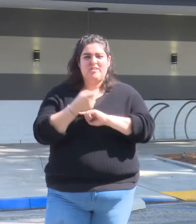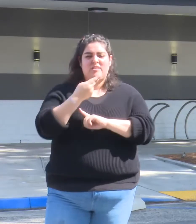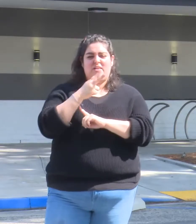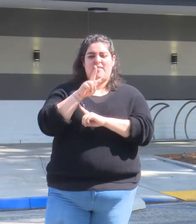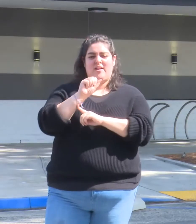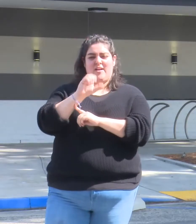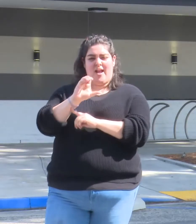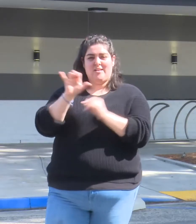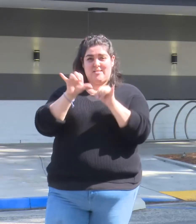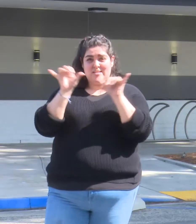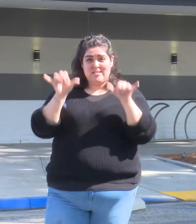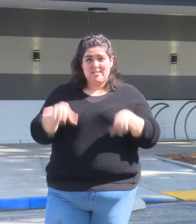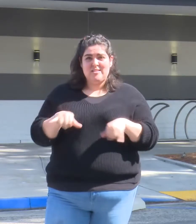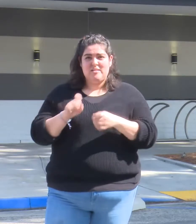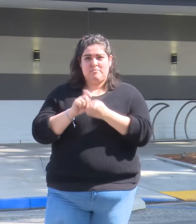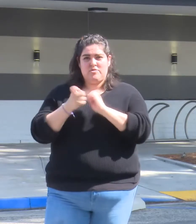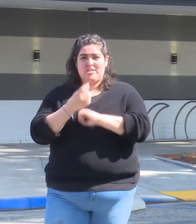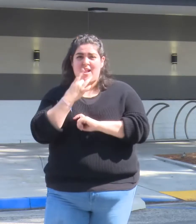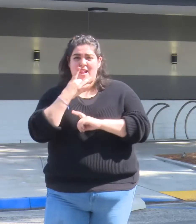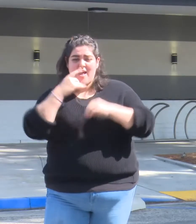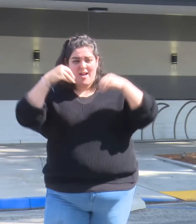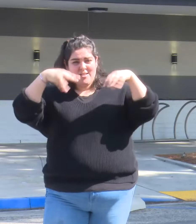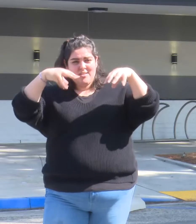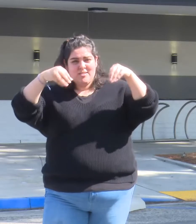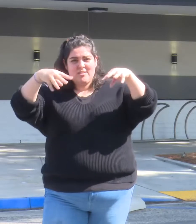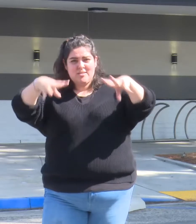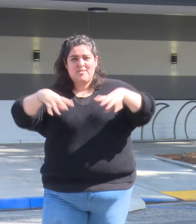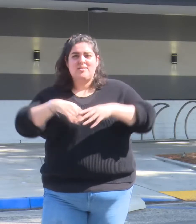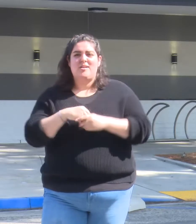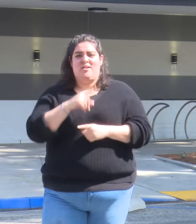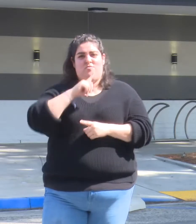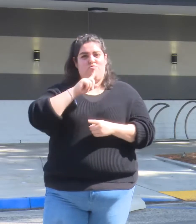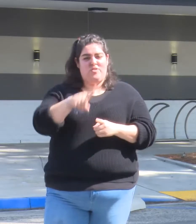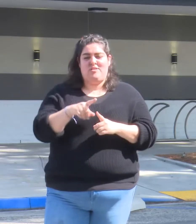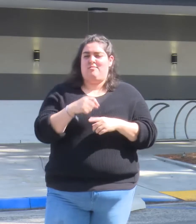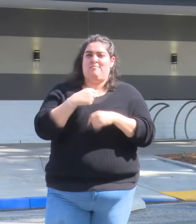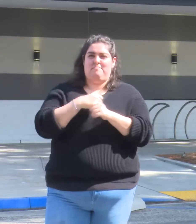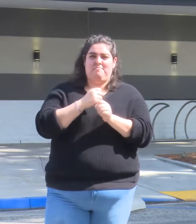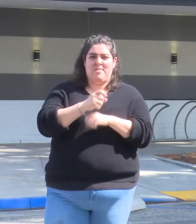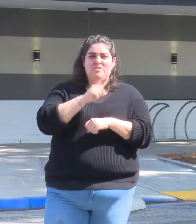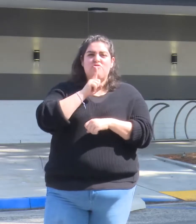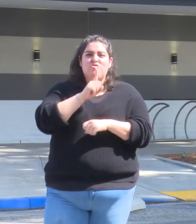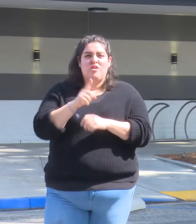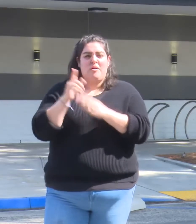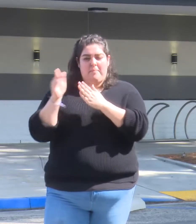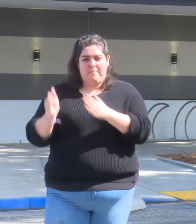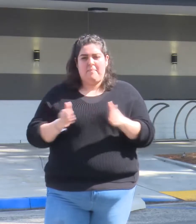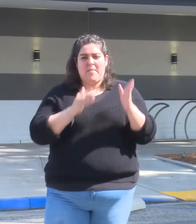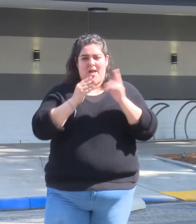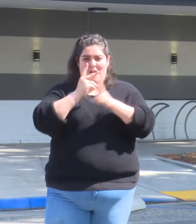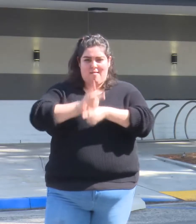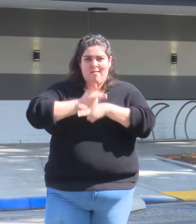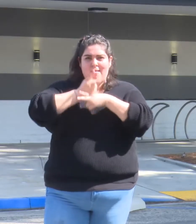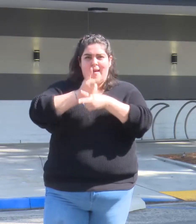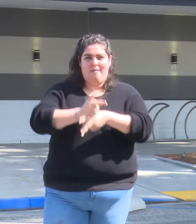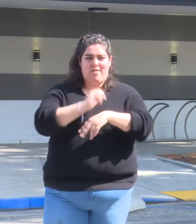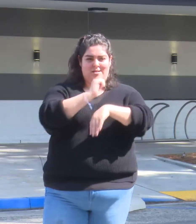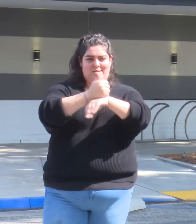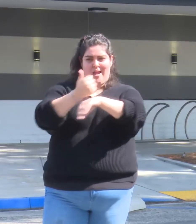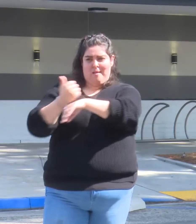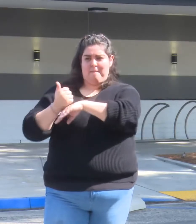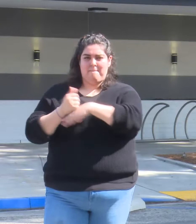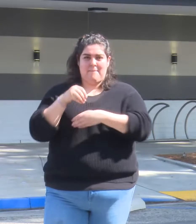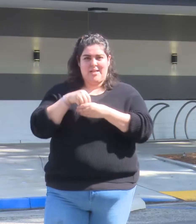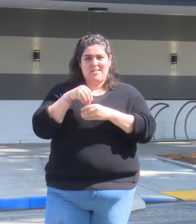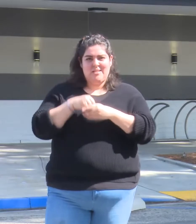system, modernized the lighting systems, and really made sure that we carefully planned out the layout so that it would